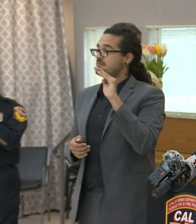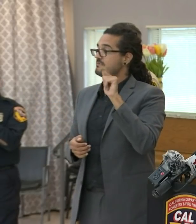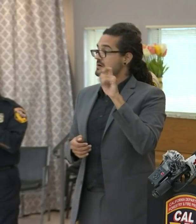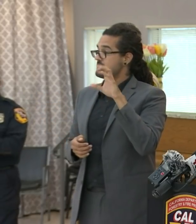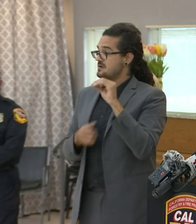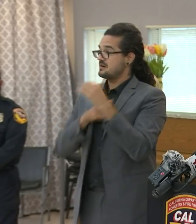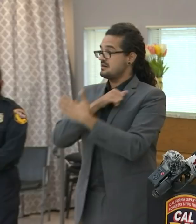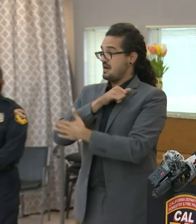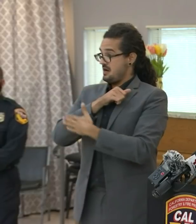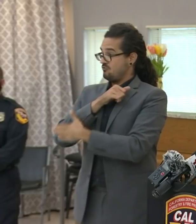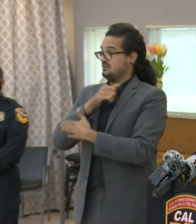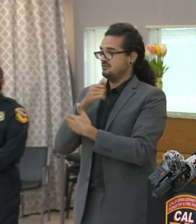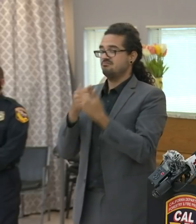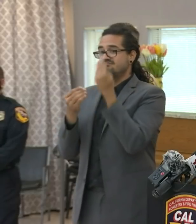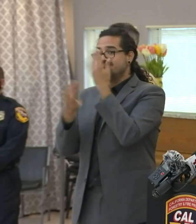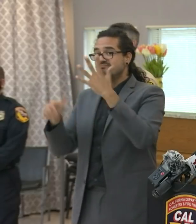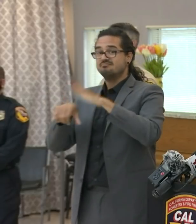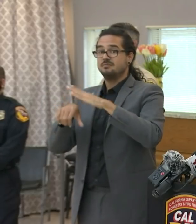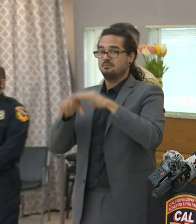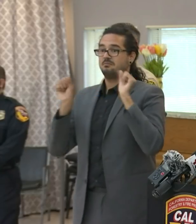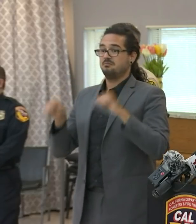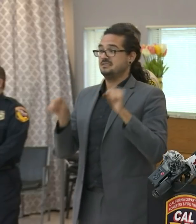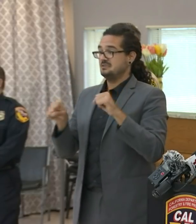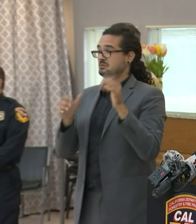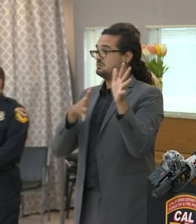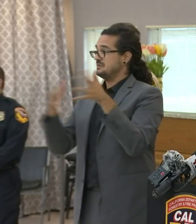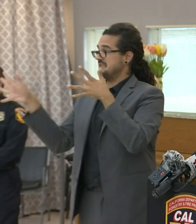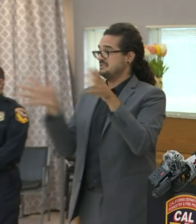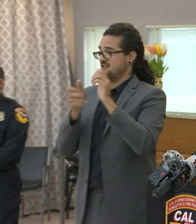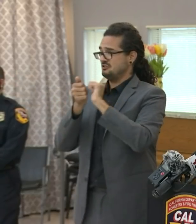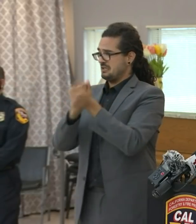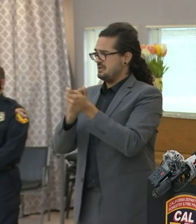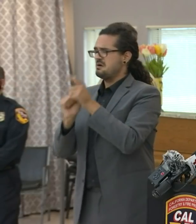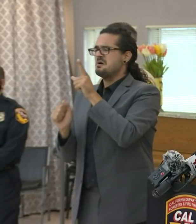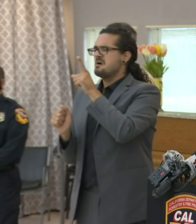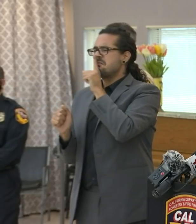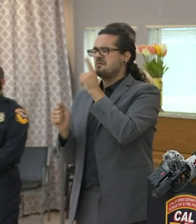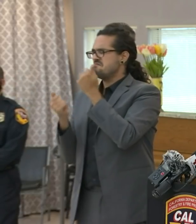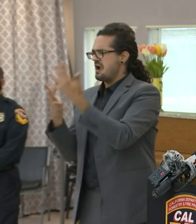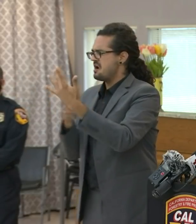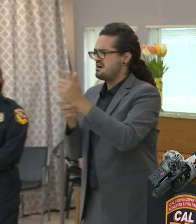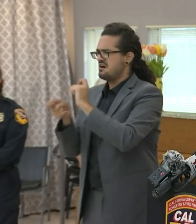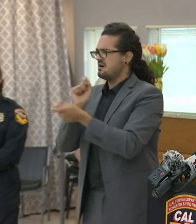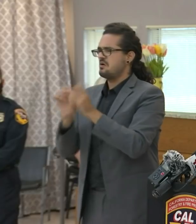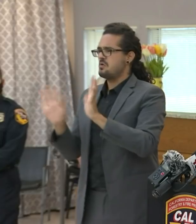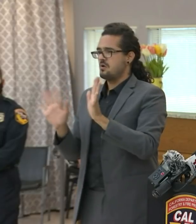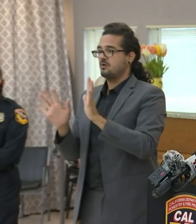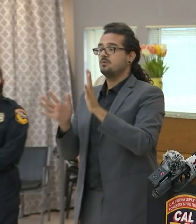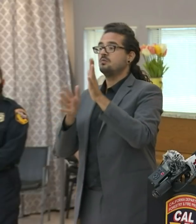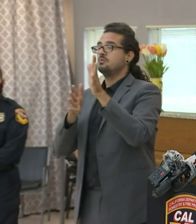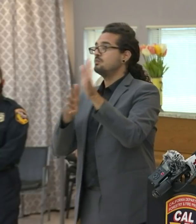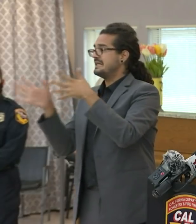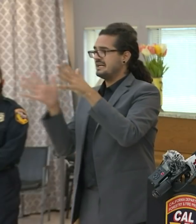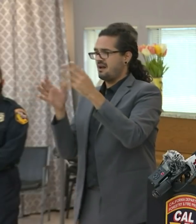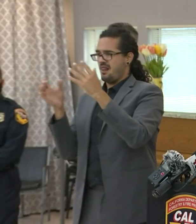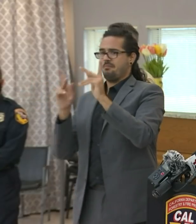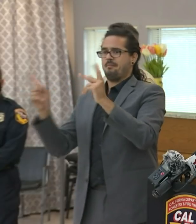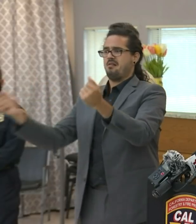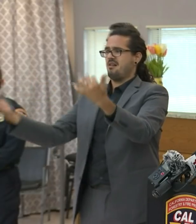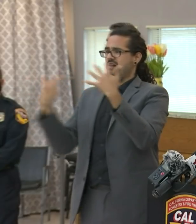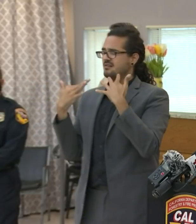potential wind changes and it could get very dangerous very quickly, and we need to make sure that we're doing everything that we can to protect you. So please listen